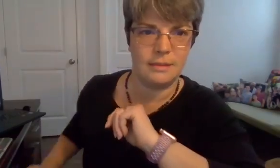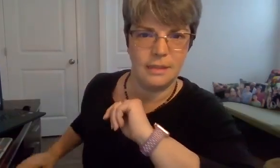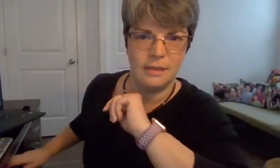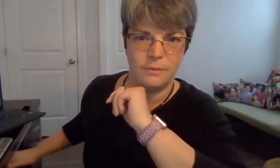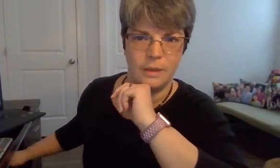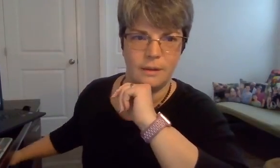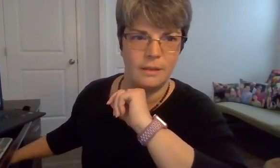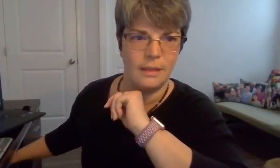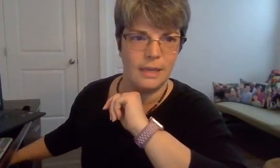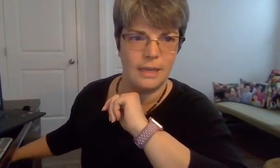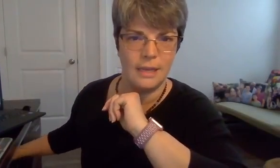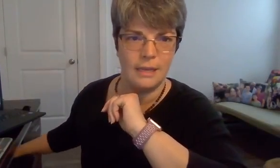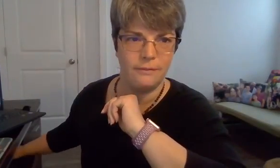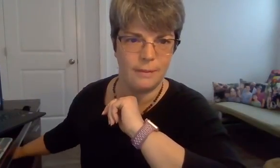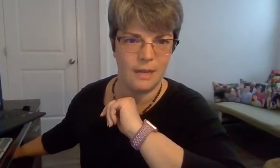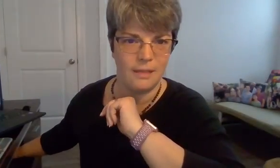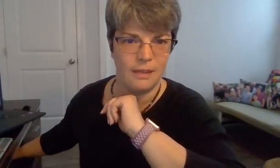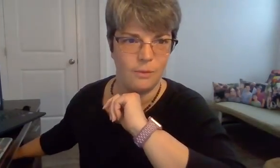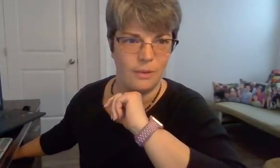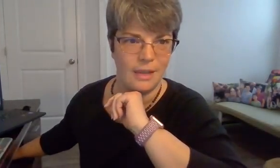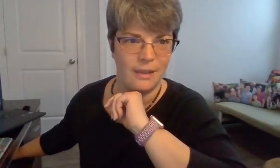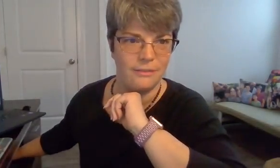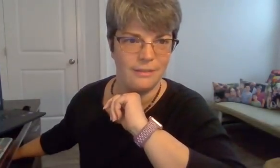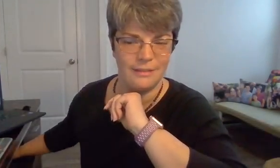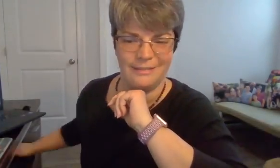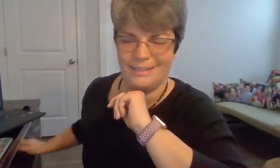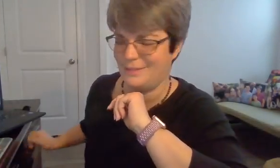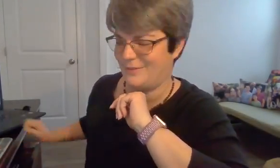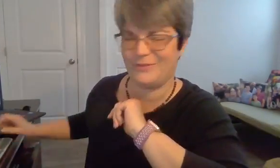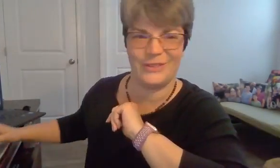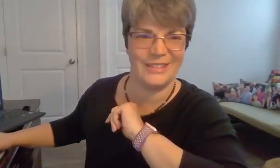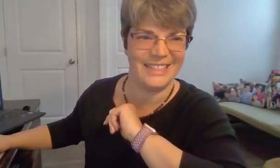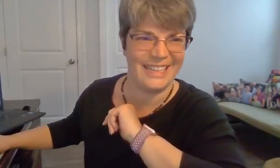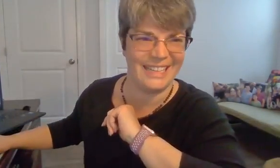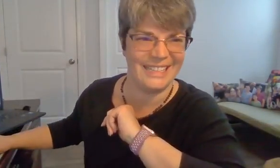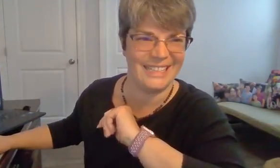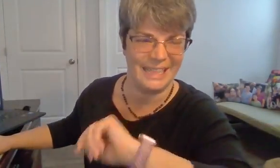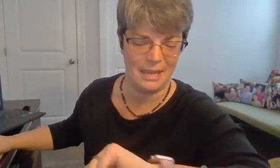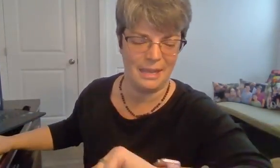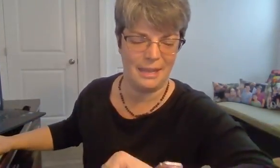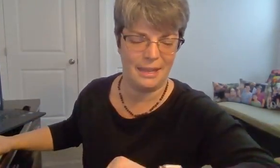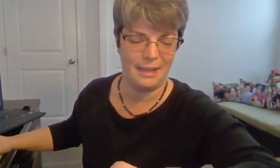See if we are live. I mean, I think we're live as far as I can tell.